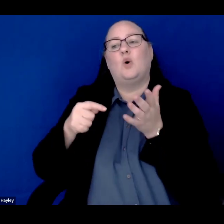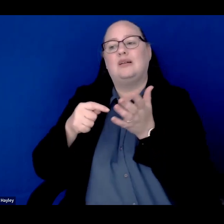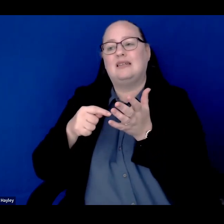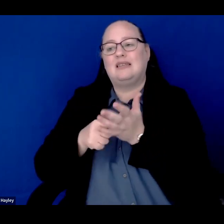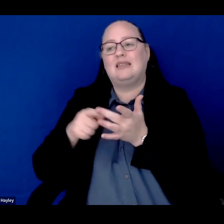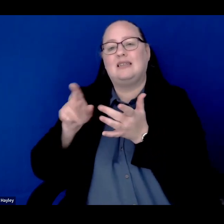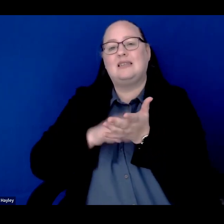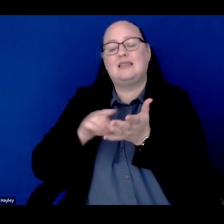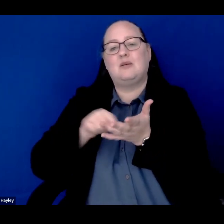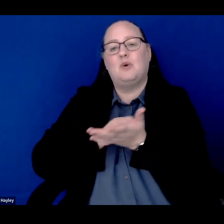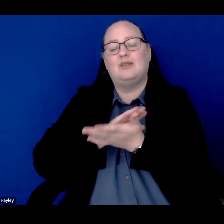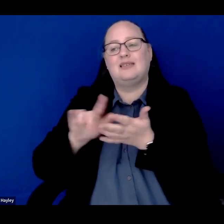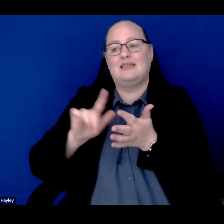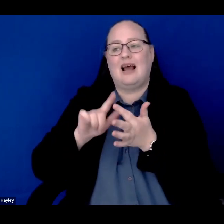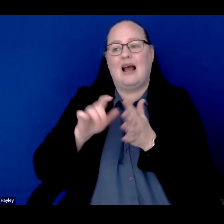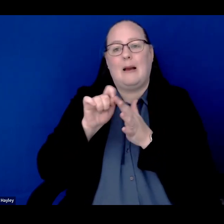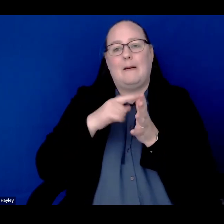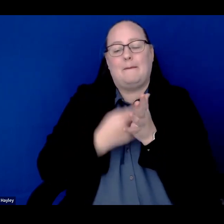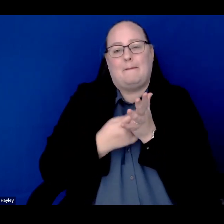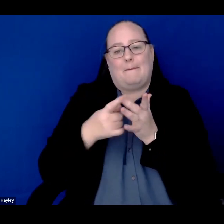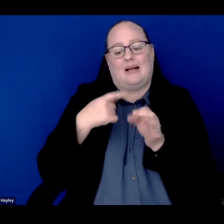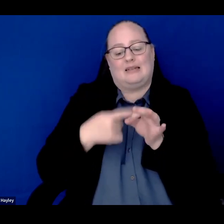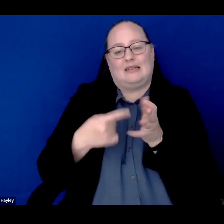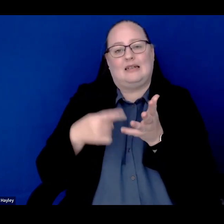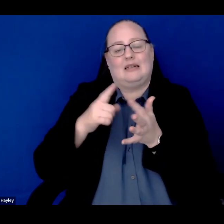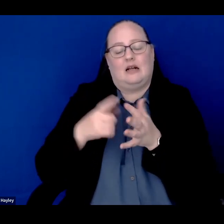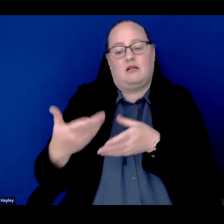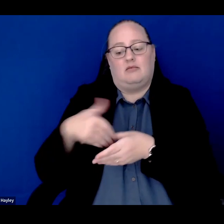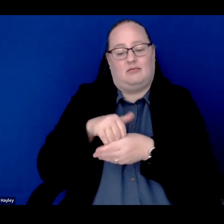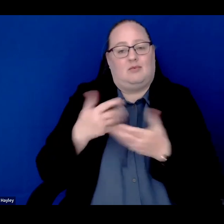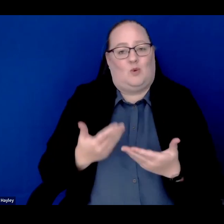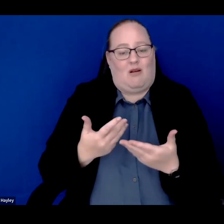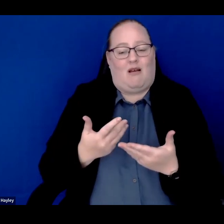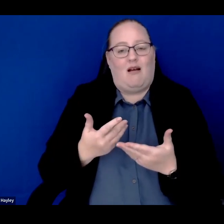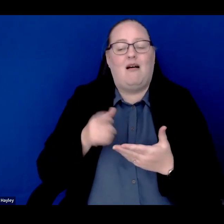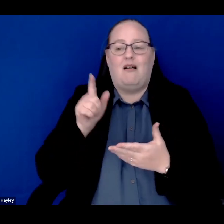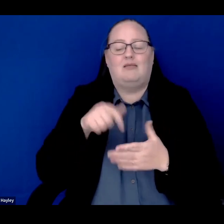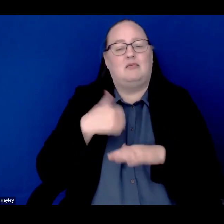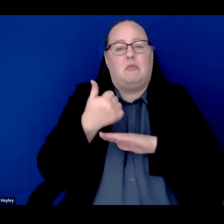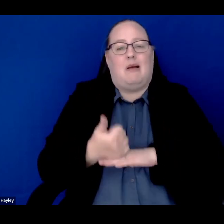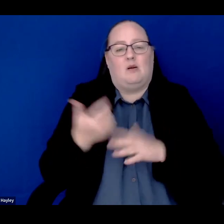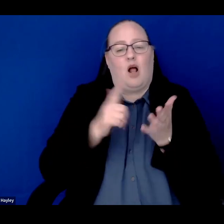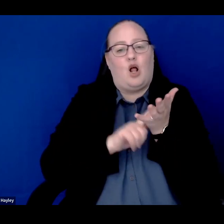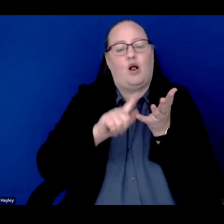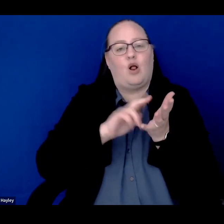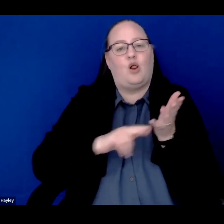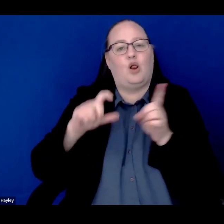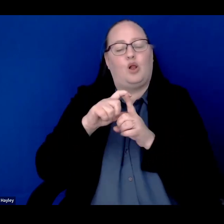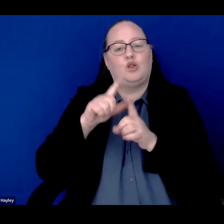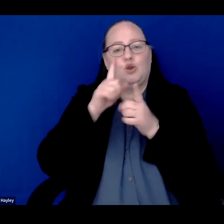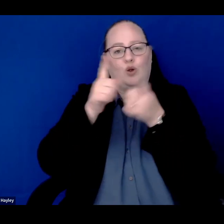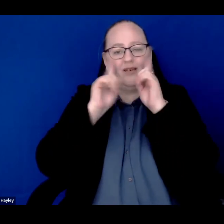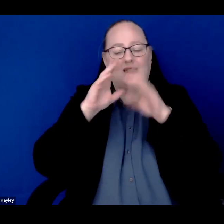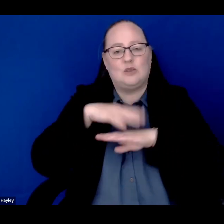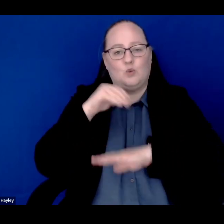ecological economist based at the Lund University in Sweden. So Tim has thought deeply about degrowth. He is the author of